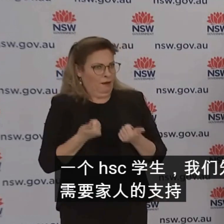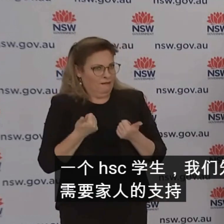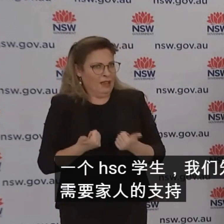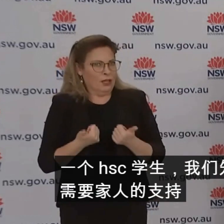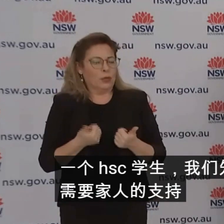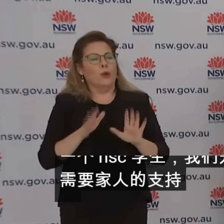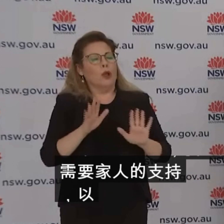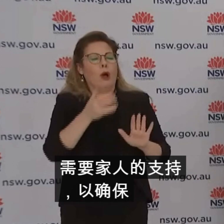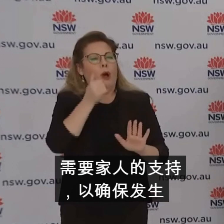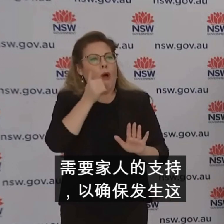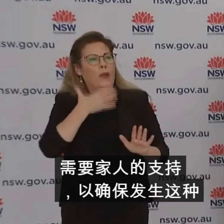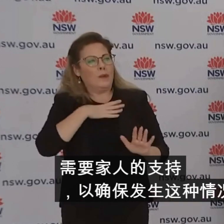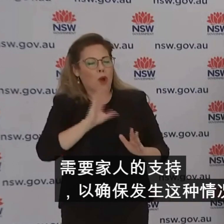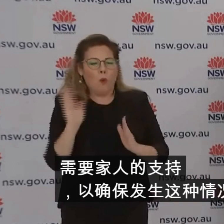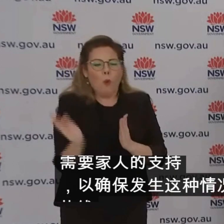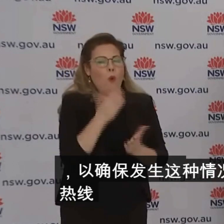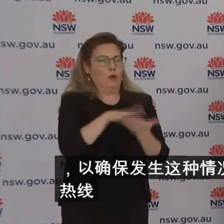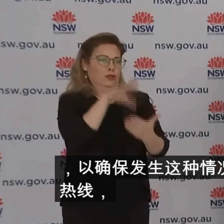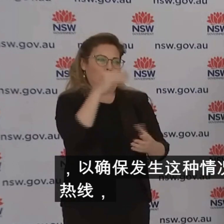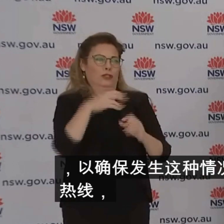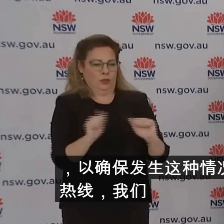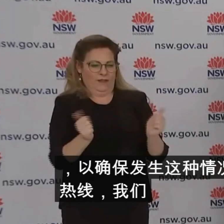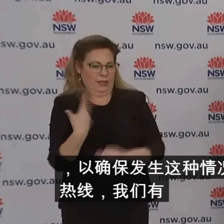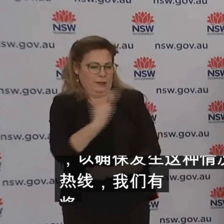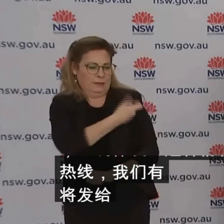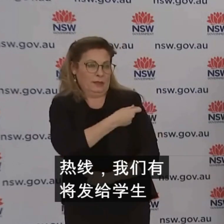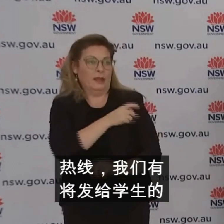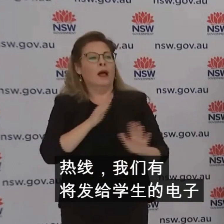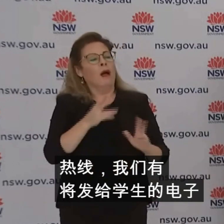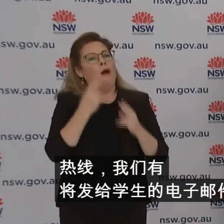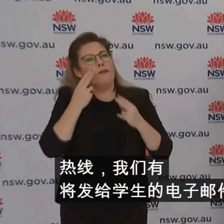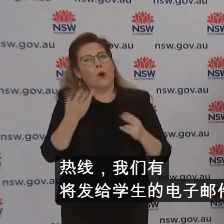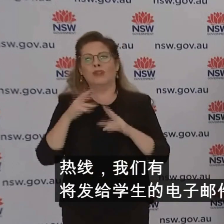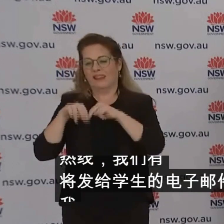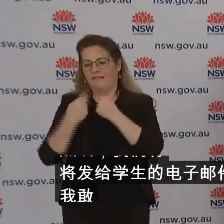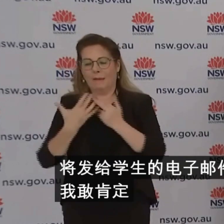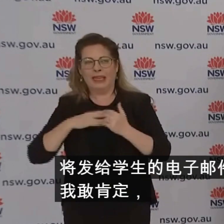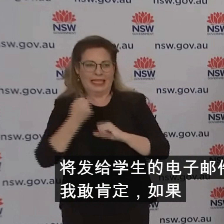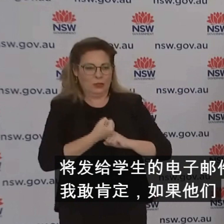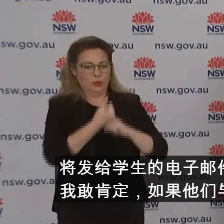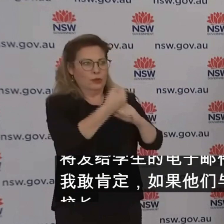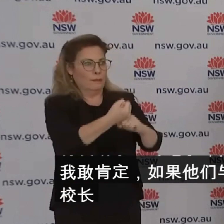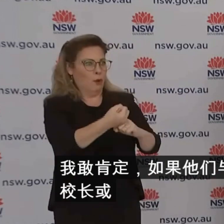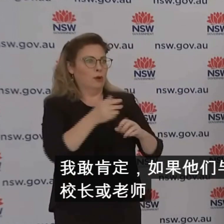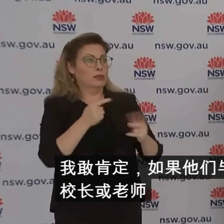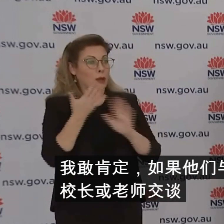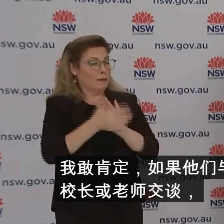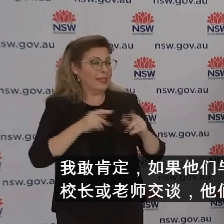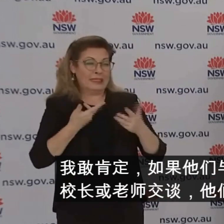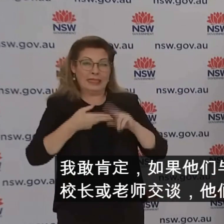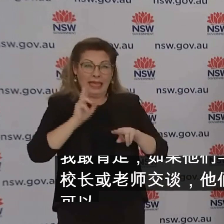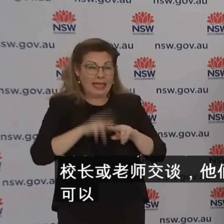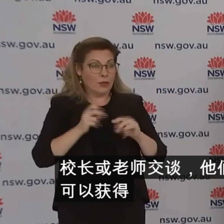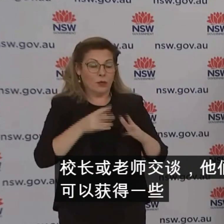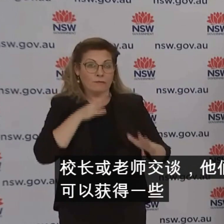family support to make sure that happens. We've got the hotline, we've got the emails that will be going out to students, and of course I'm sure if they speak to their principals or teachers, they'll